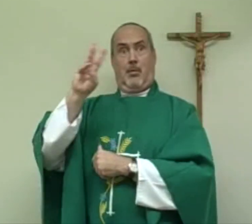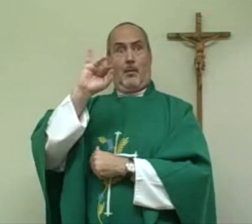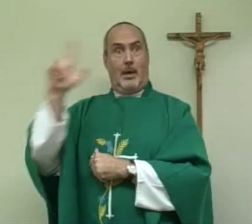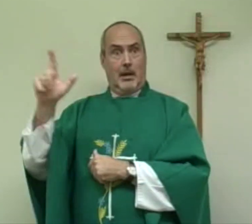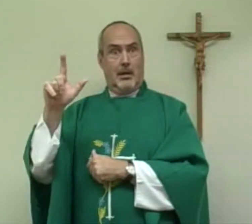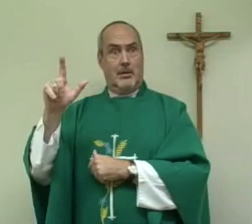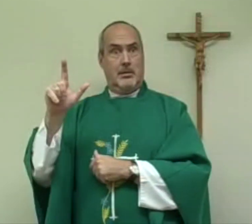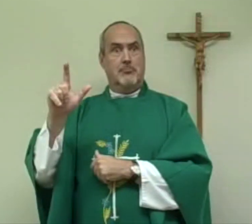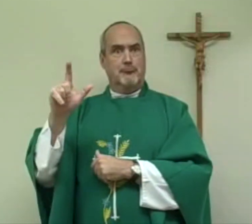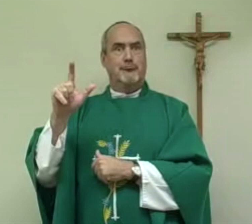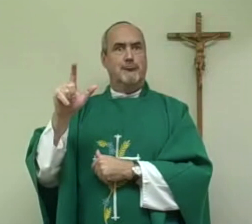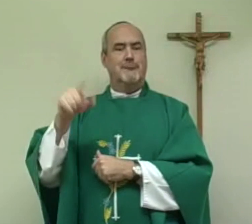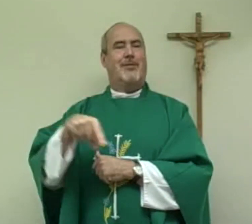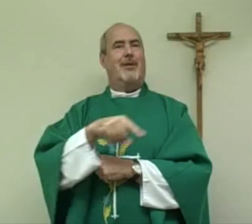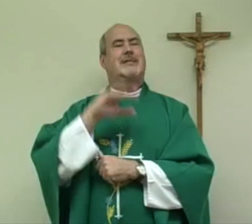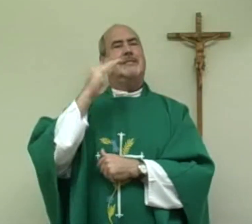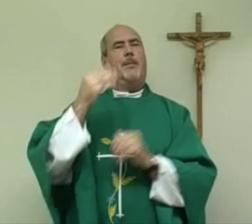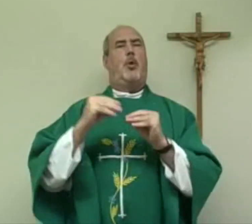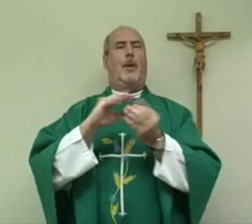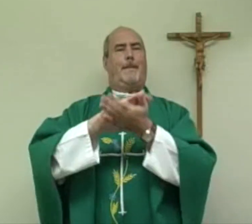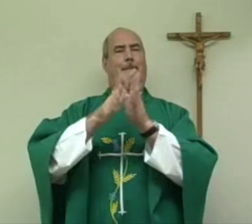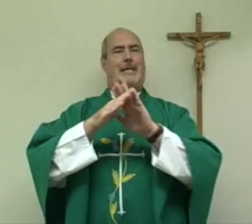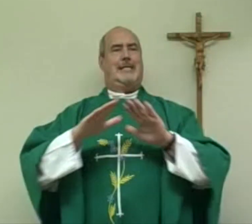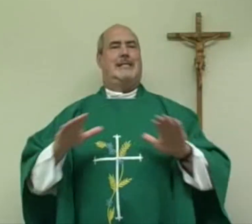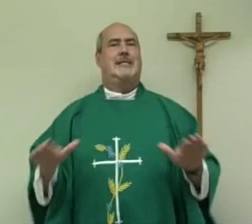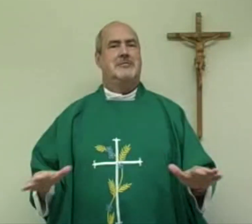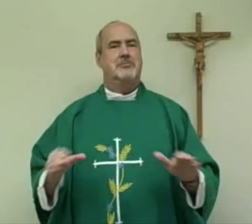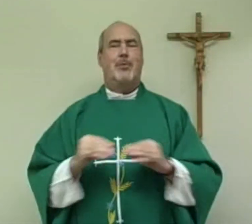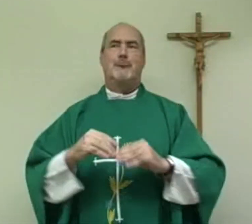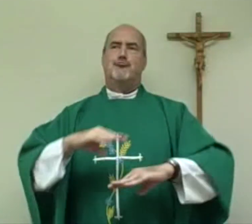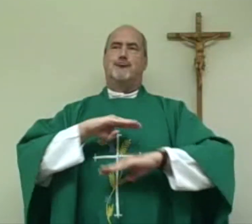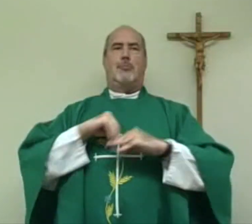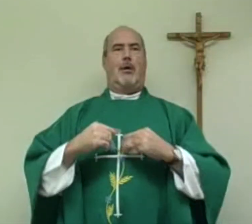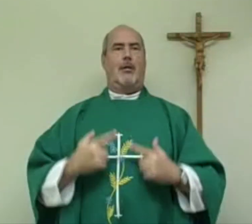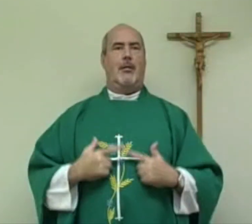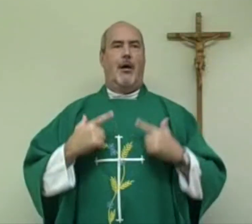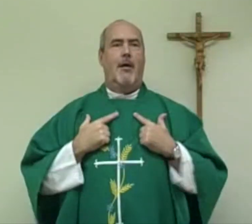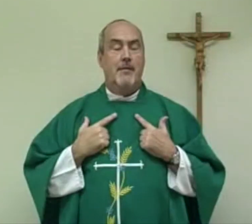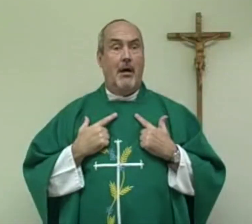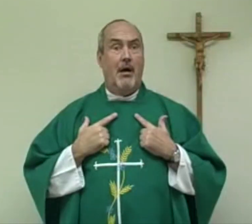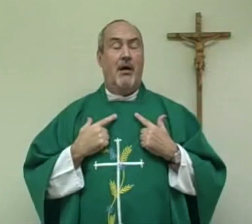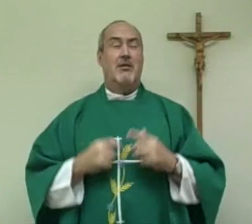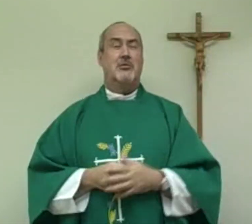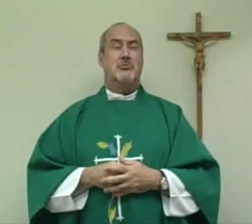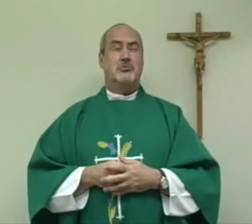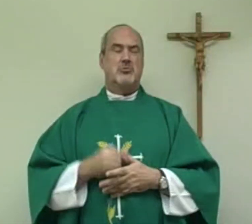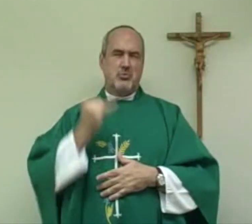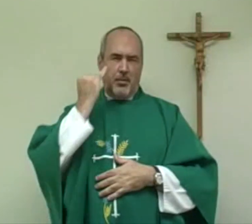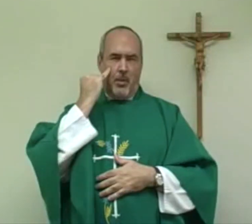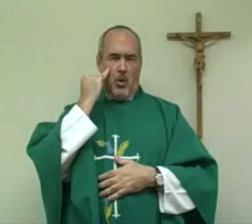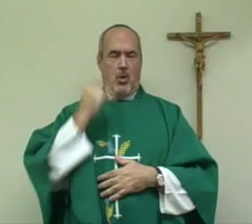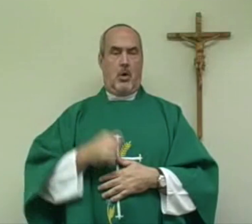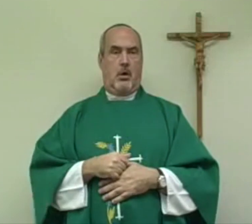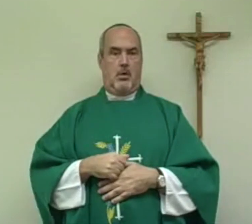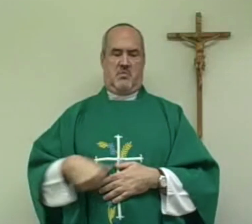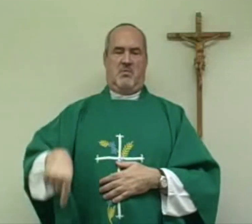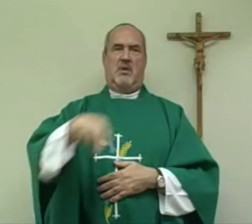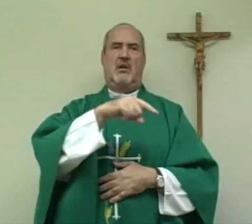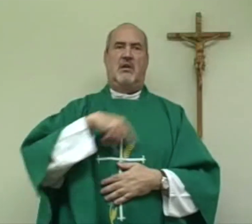And it seems that people who try to follow God's will seem to be more satisfied, more comfortable, more at peace with